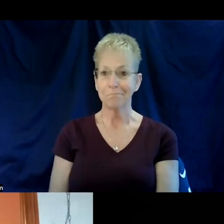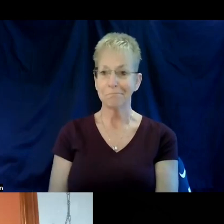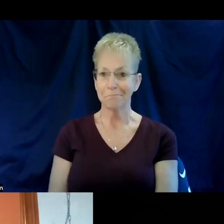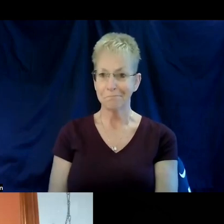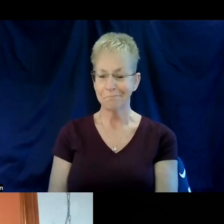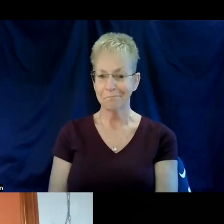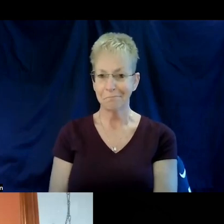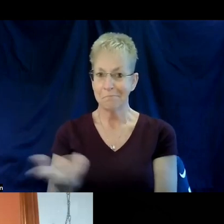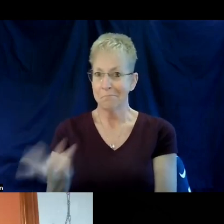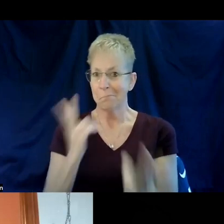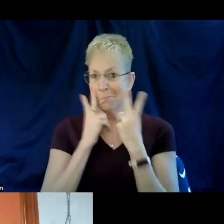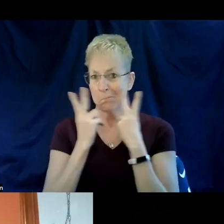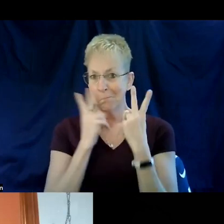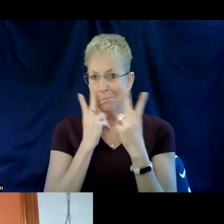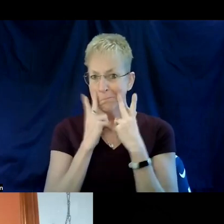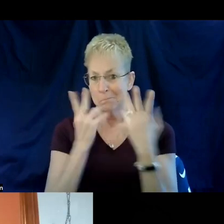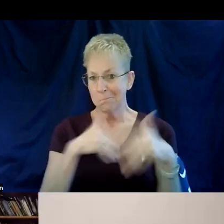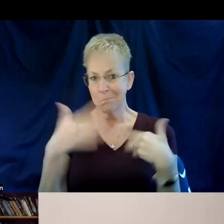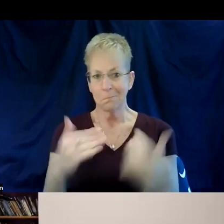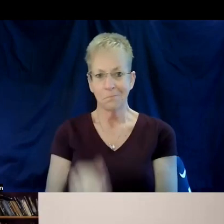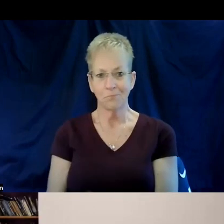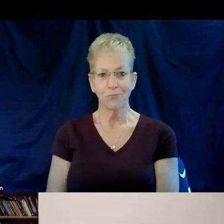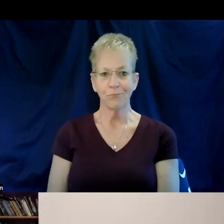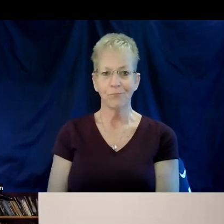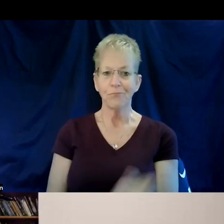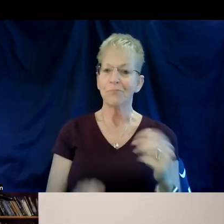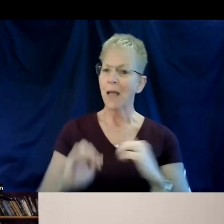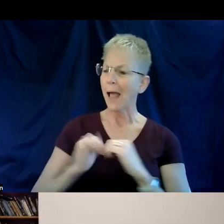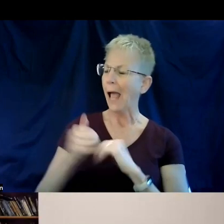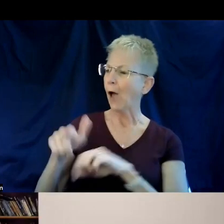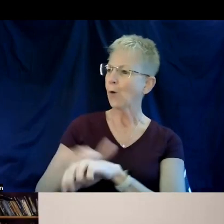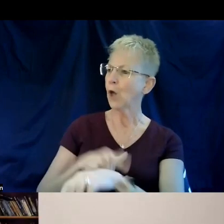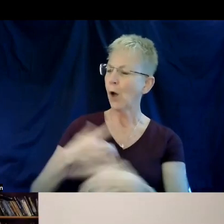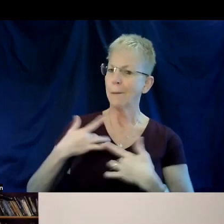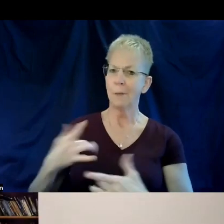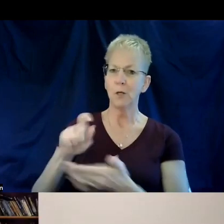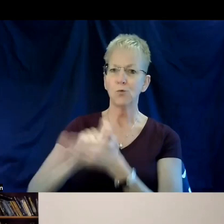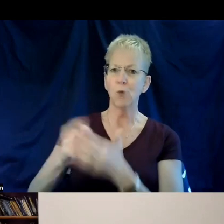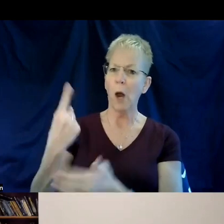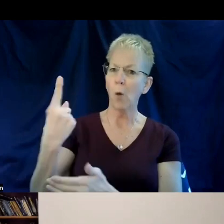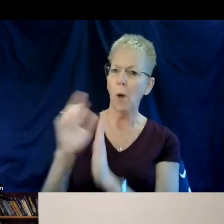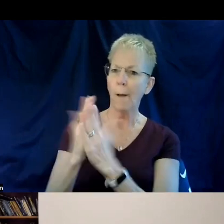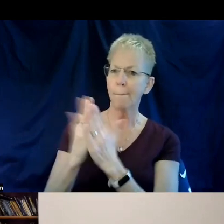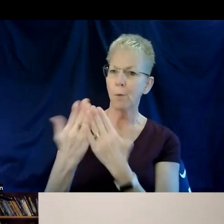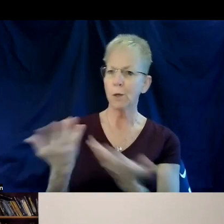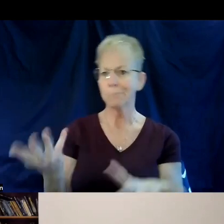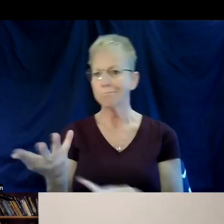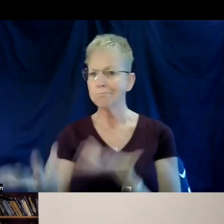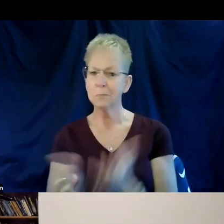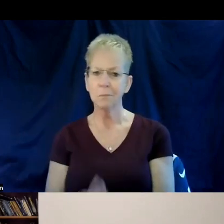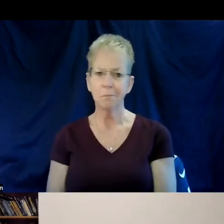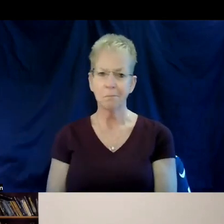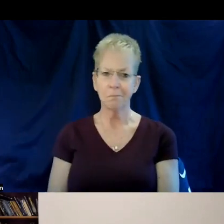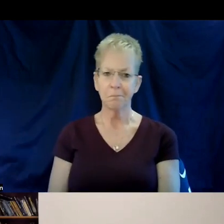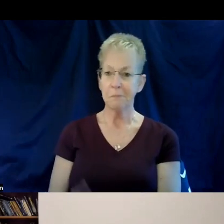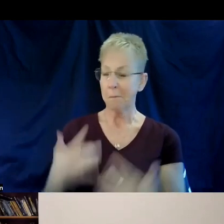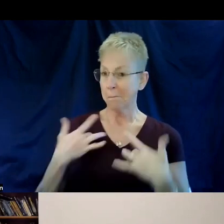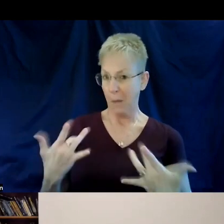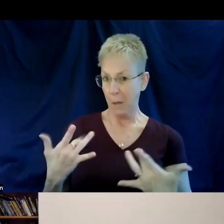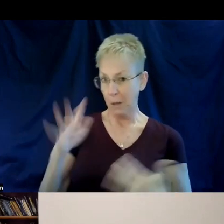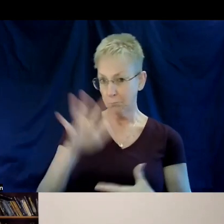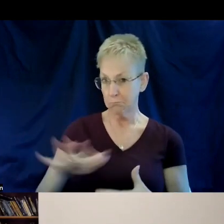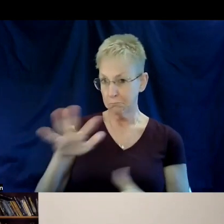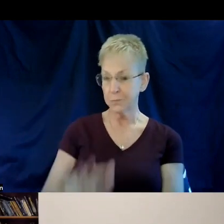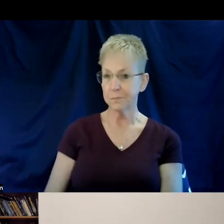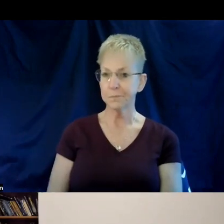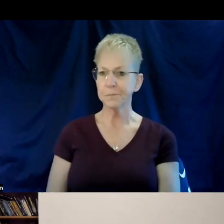we'll see where that takes us. How long does it typically take you to write a book? Is there anything typical? Well,